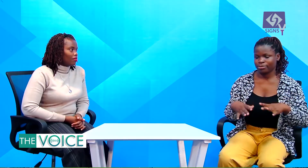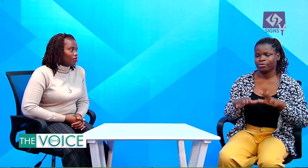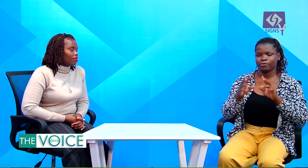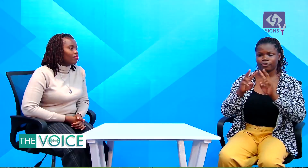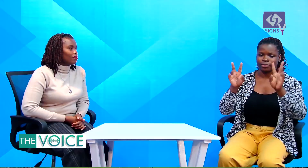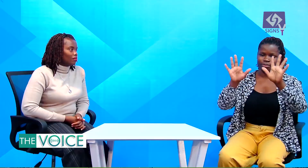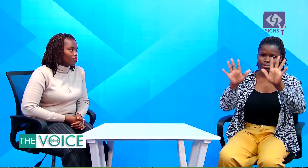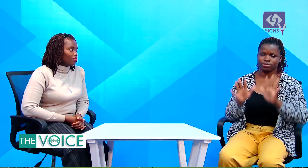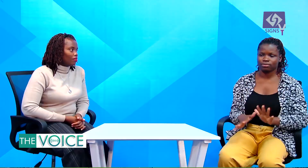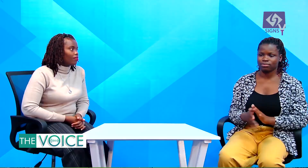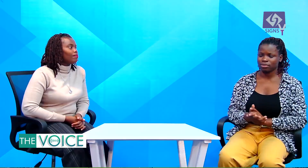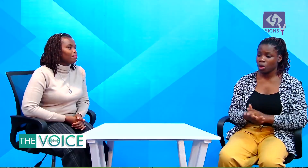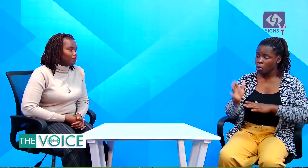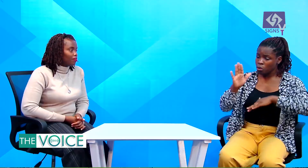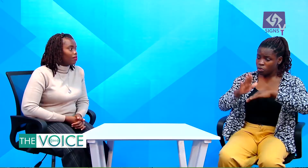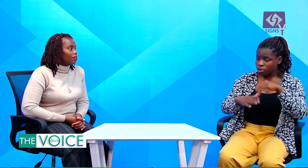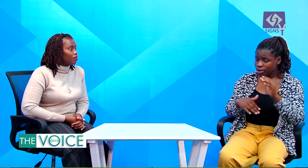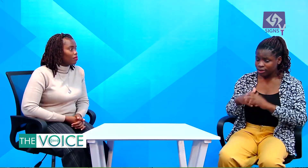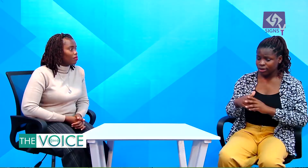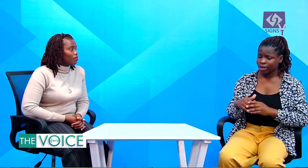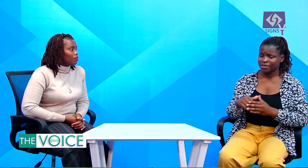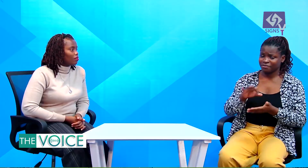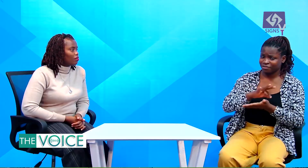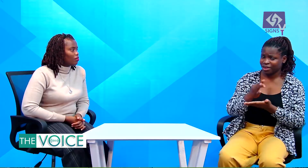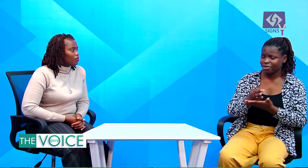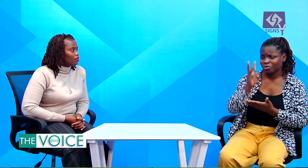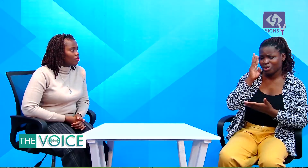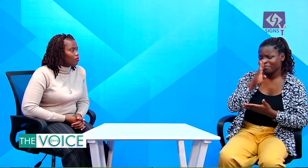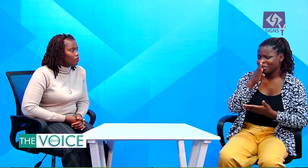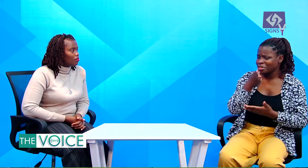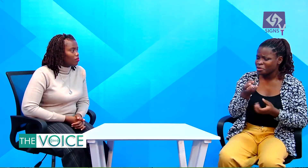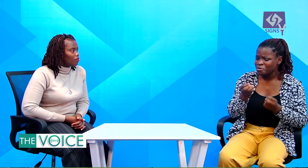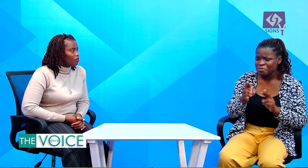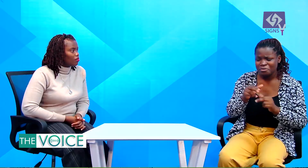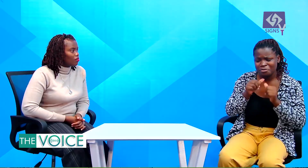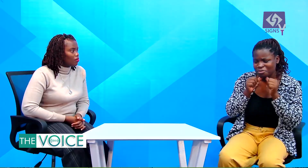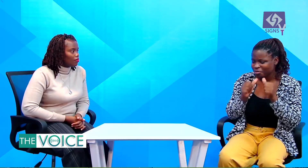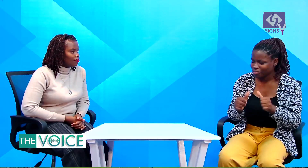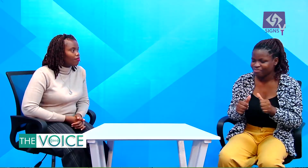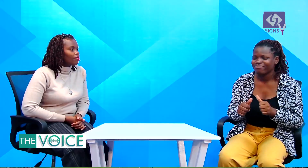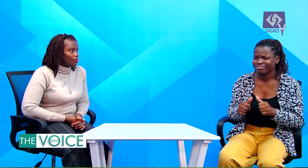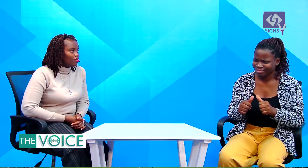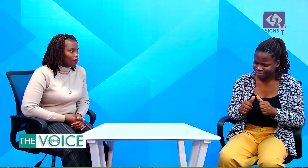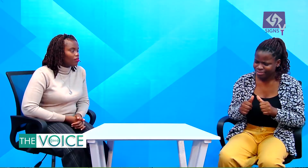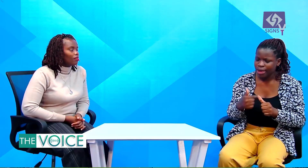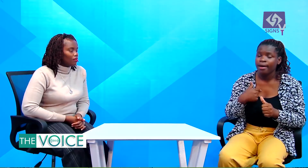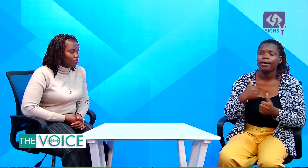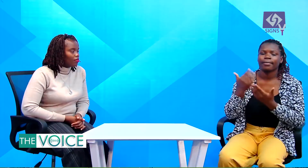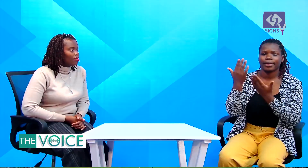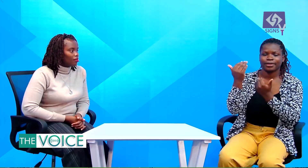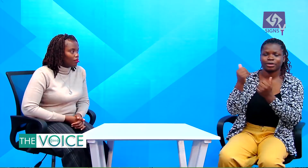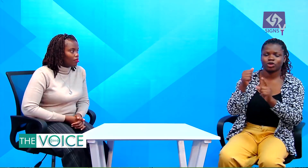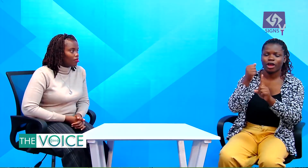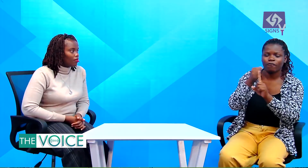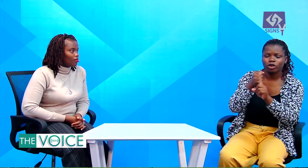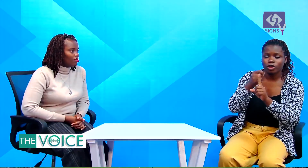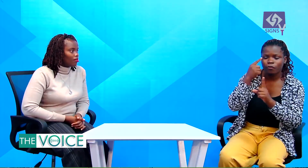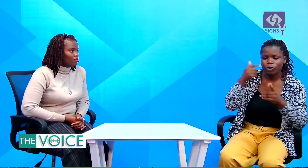equal level. And that is very, very important for me. Whether with funding or no funding, I'm really hoping